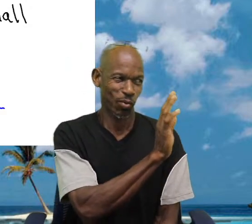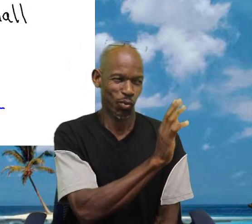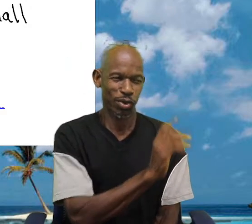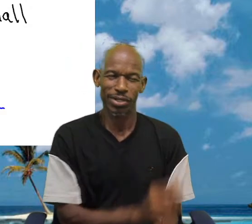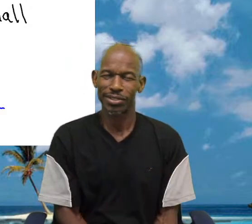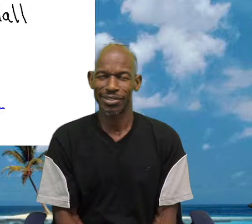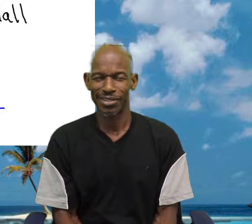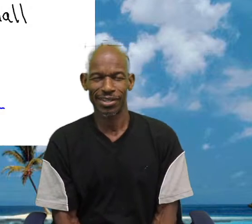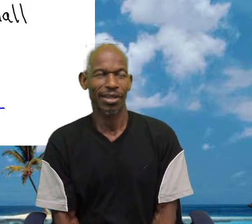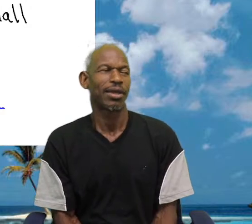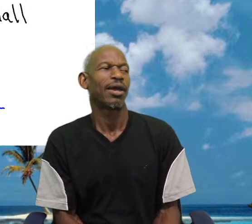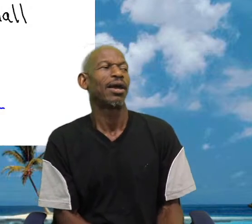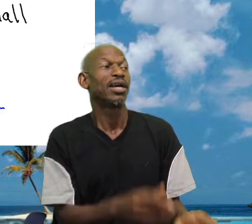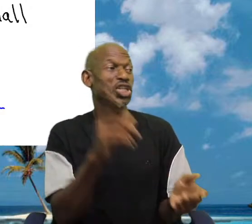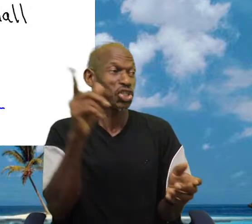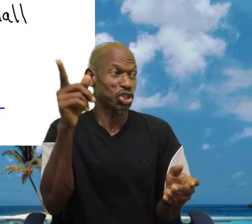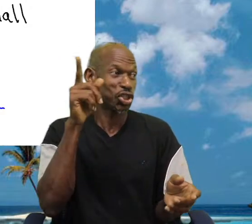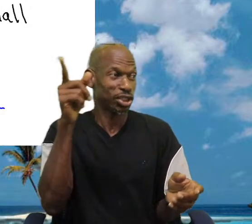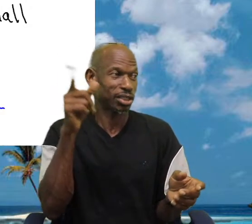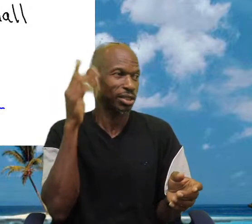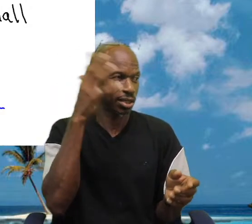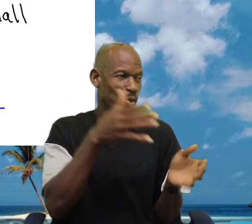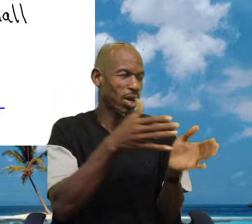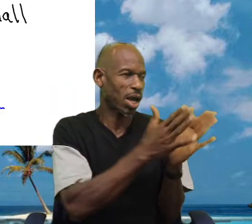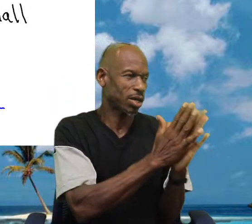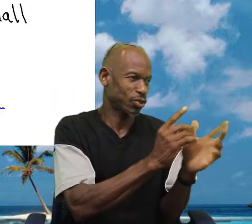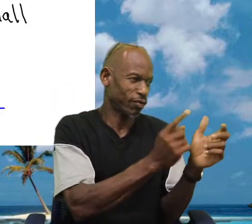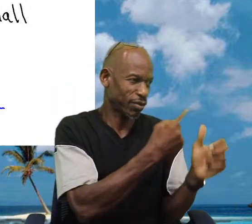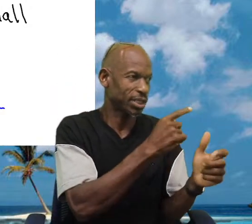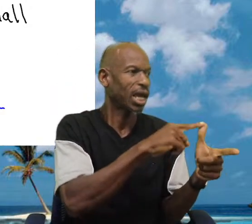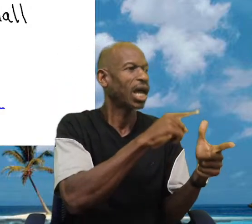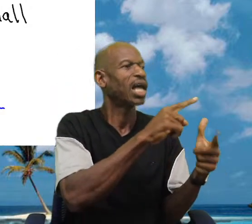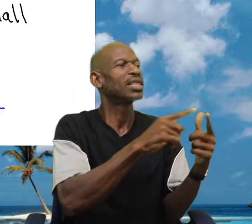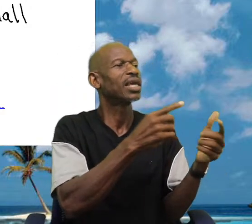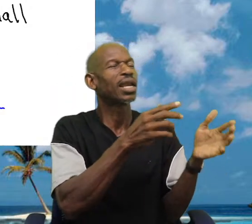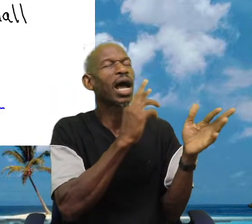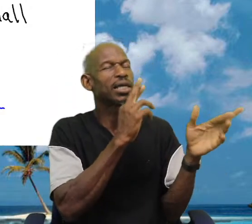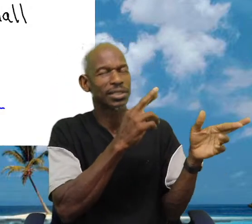gray sleeve. Right, so I